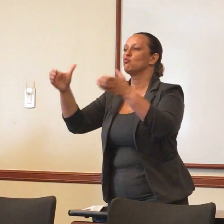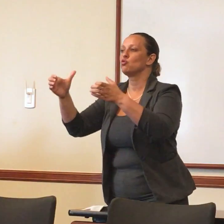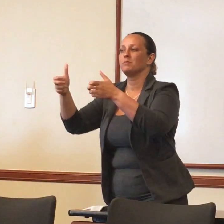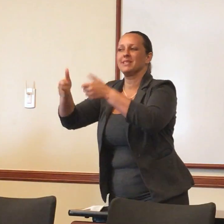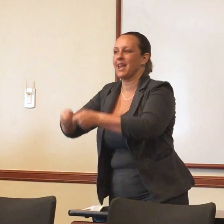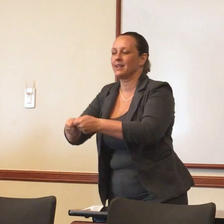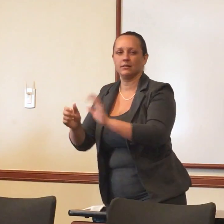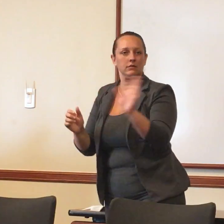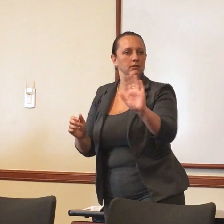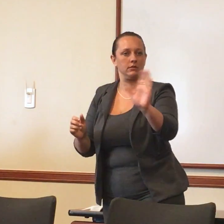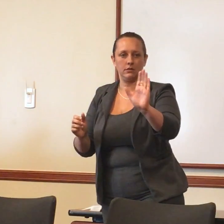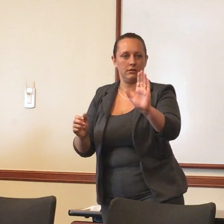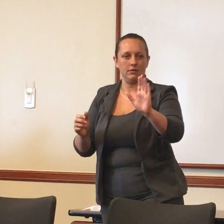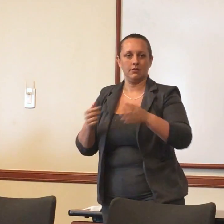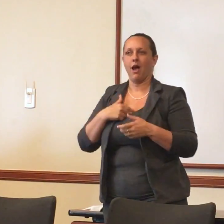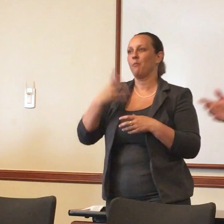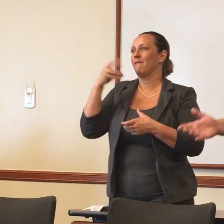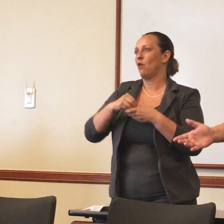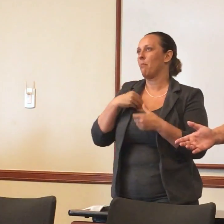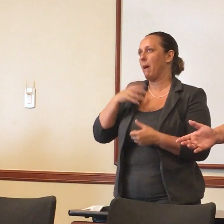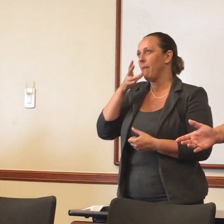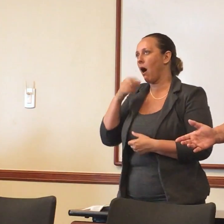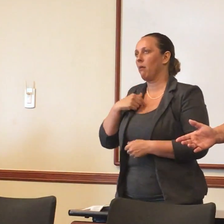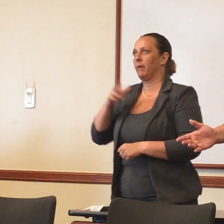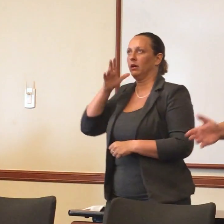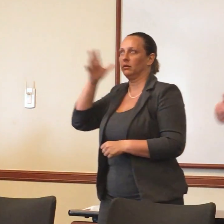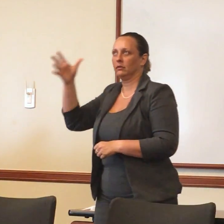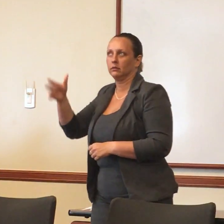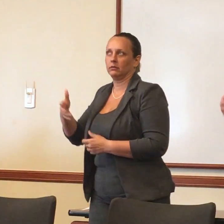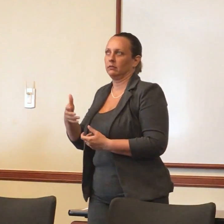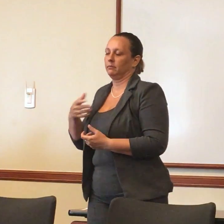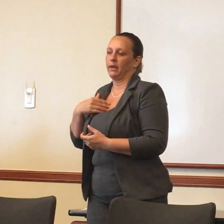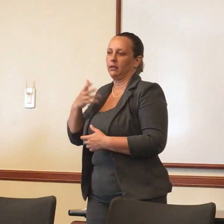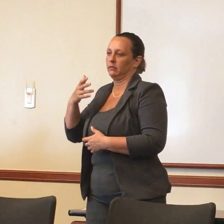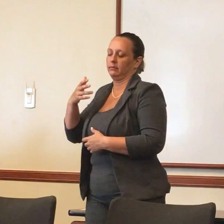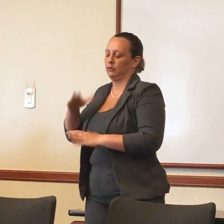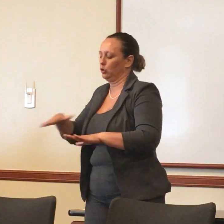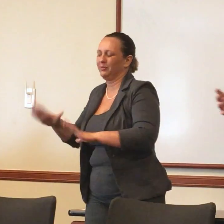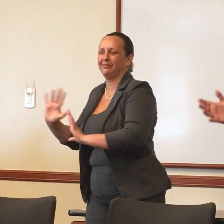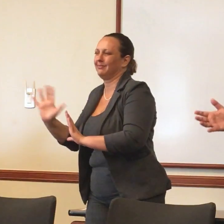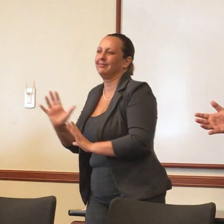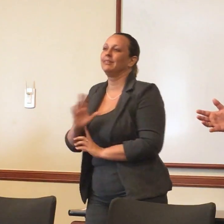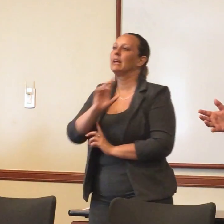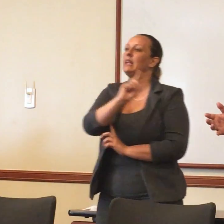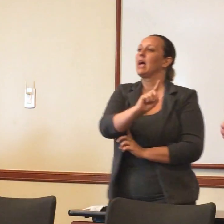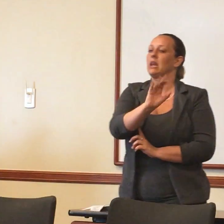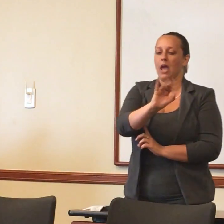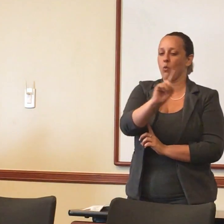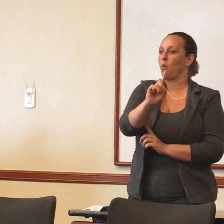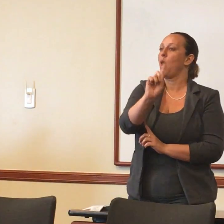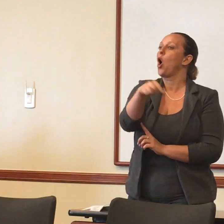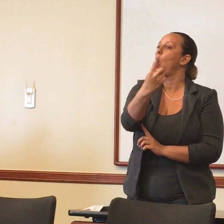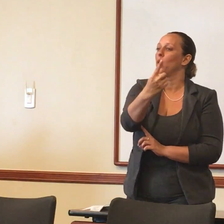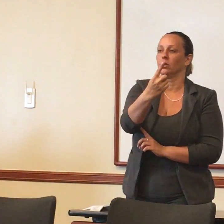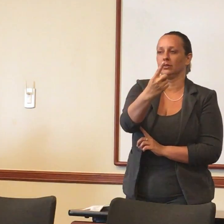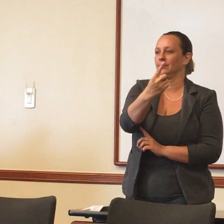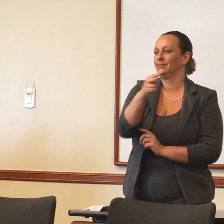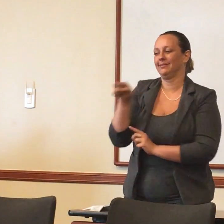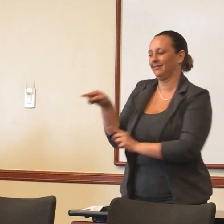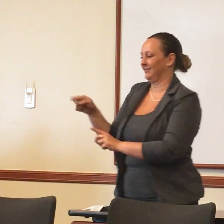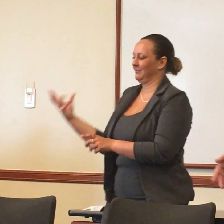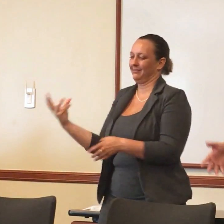go through. It's just point to point from your phone to 911. If you try and add somebody as far as a group text, it won't go